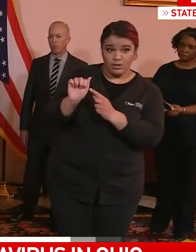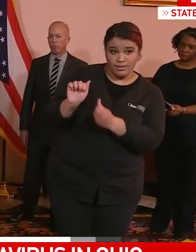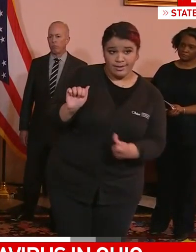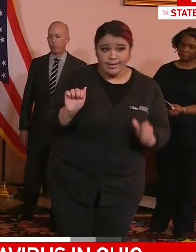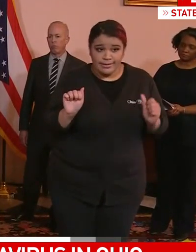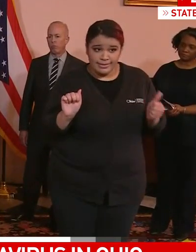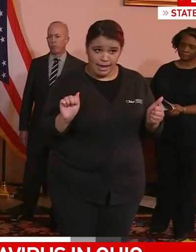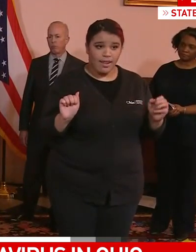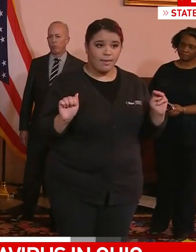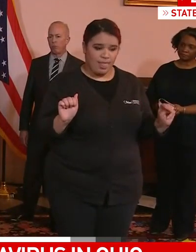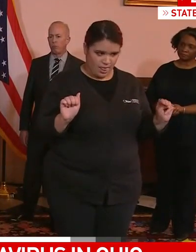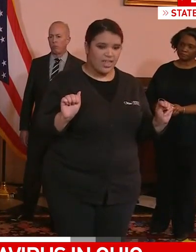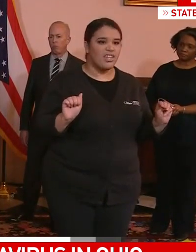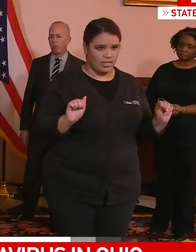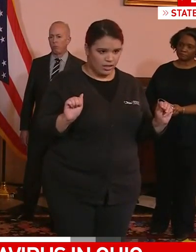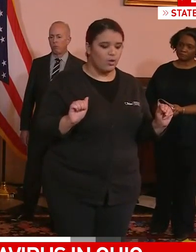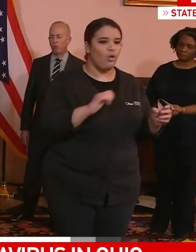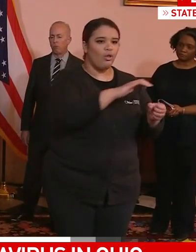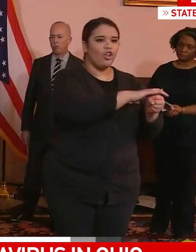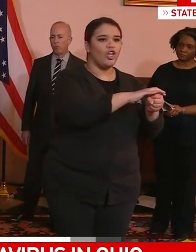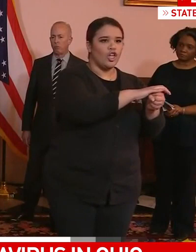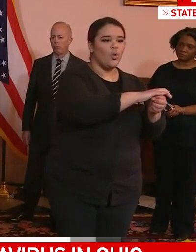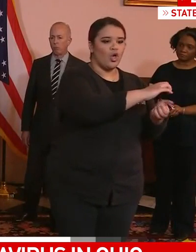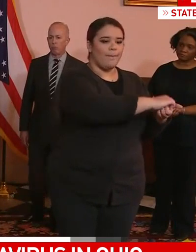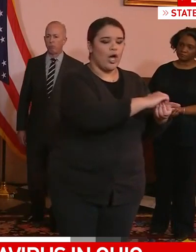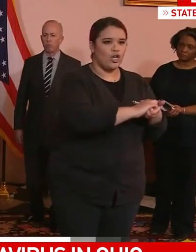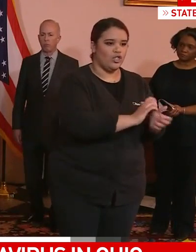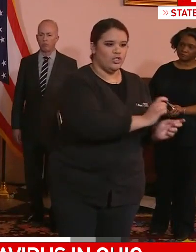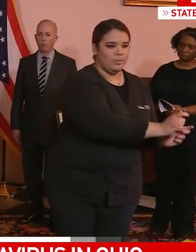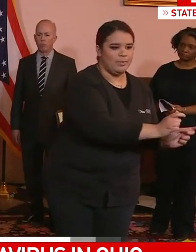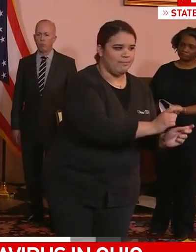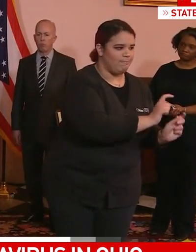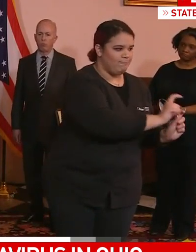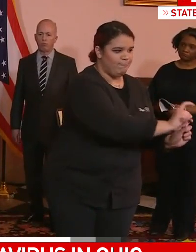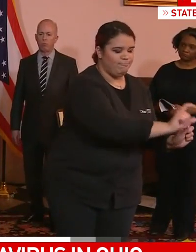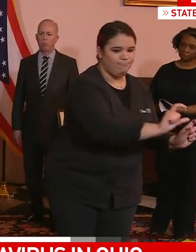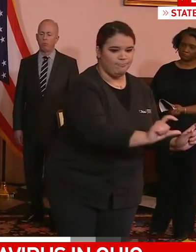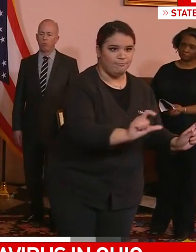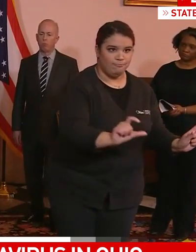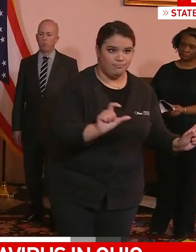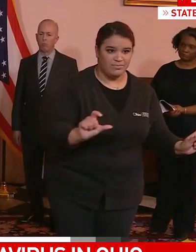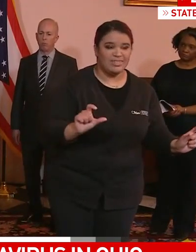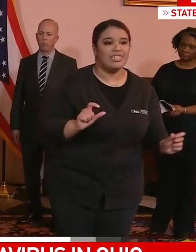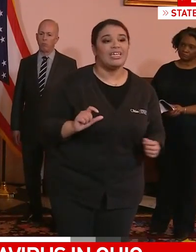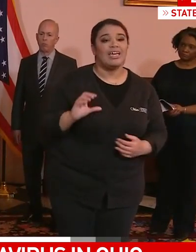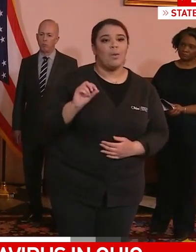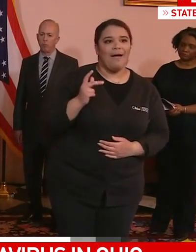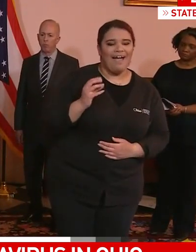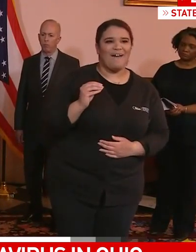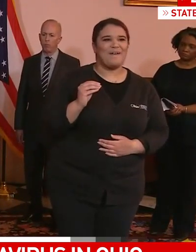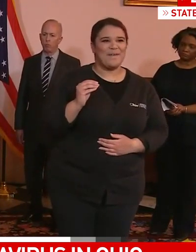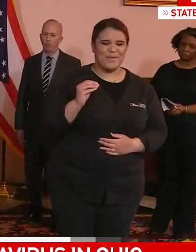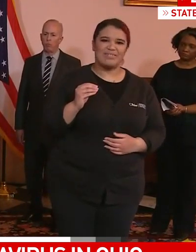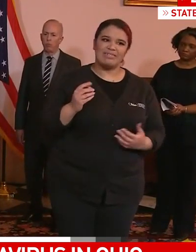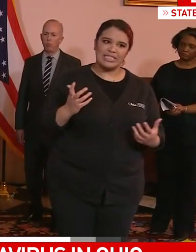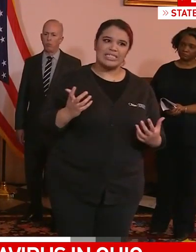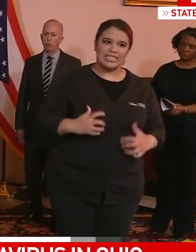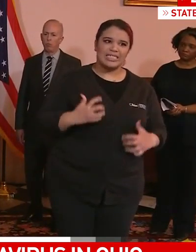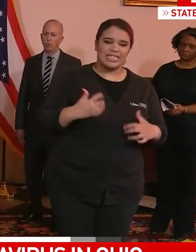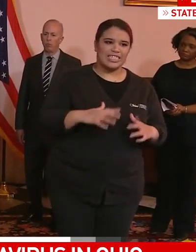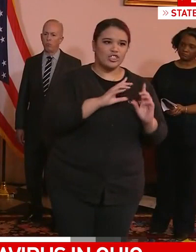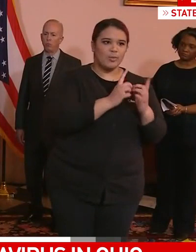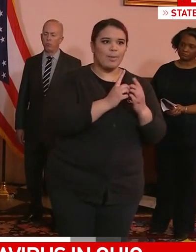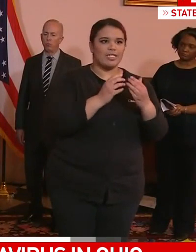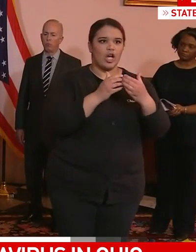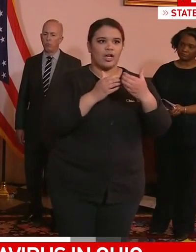local partners. We have 113 health departments. We're a very decentralized state in Ohio. They're on the front lines right now doing